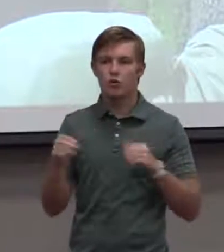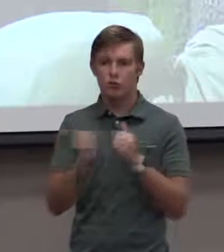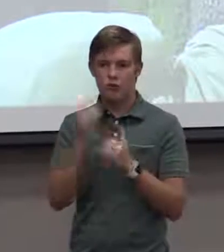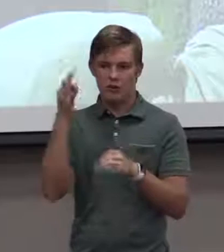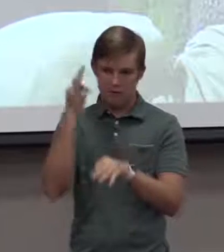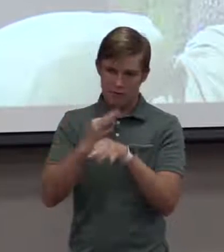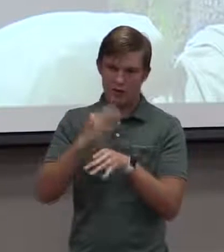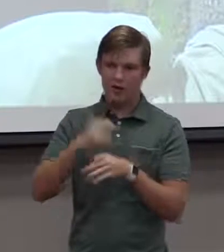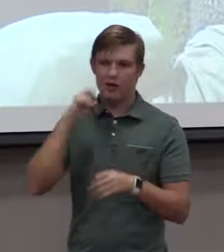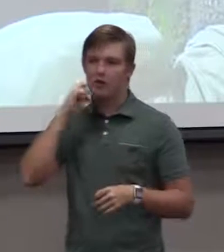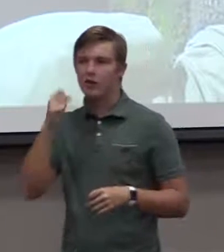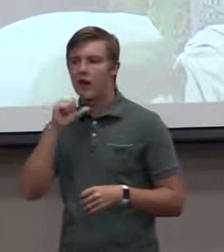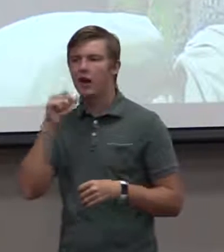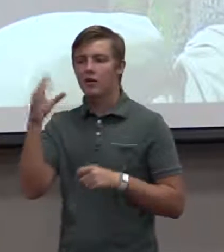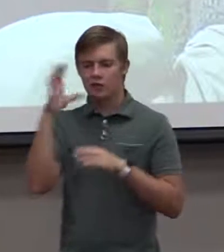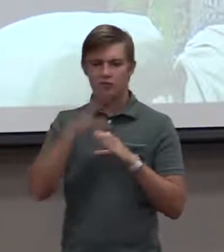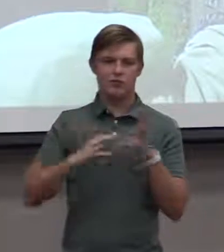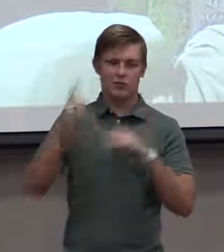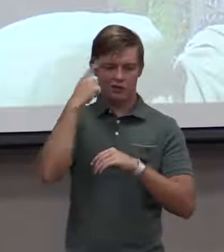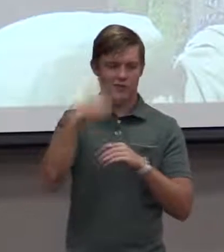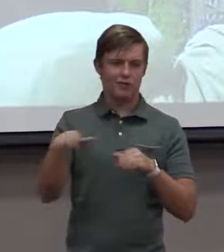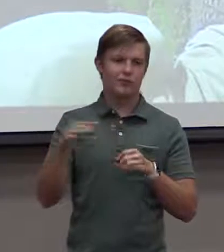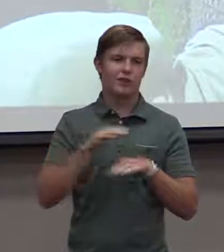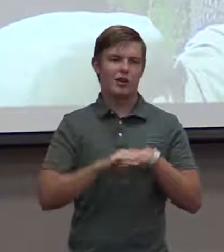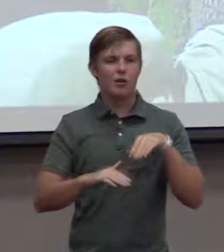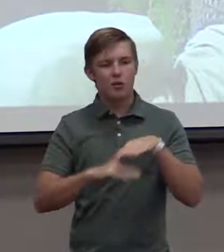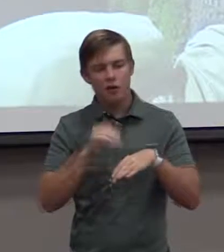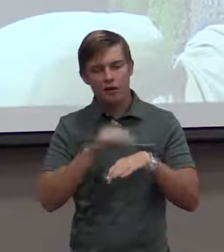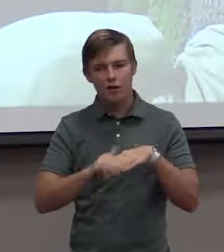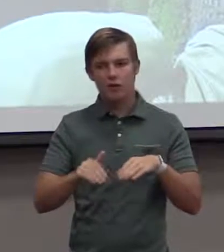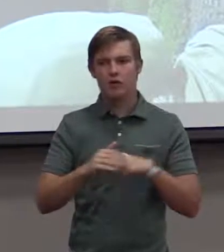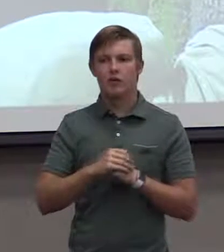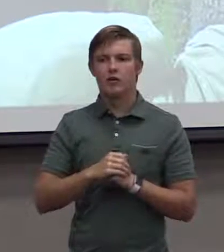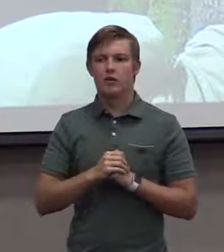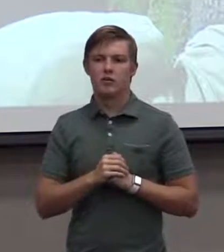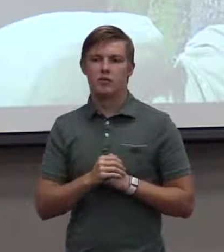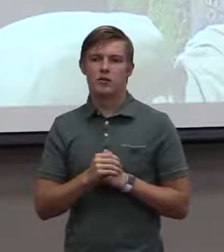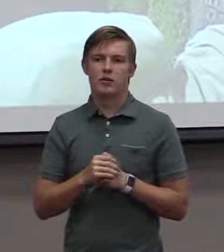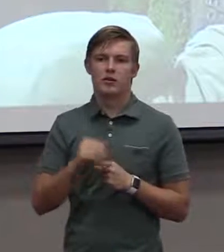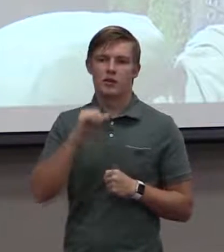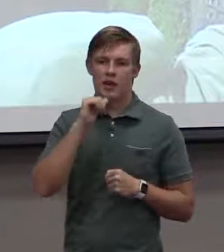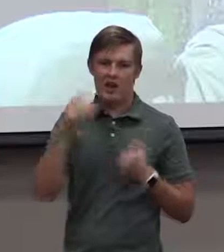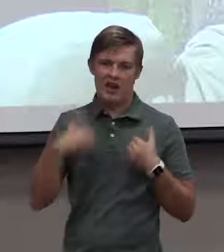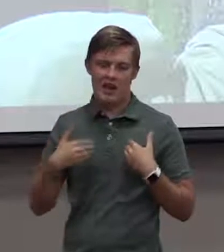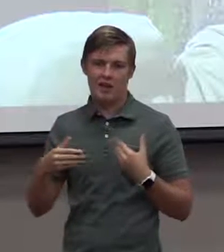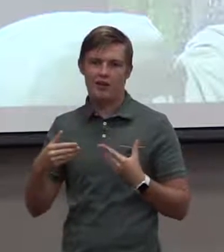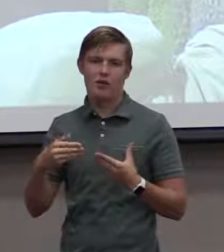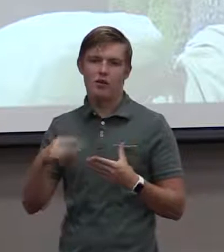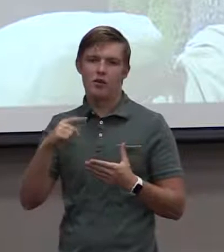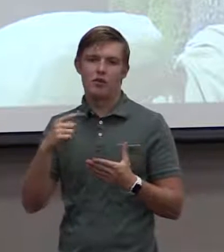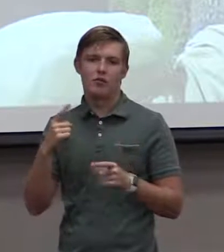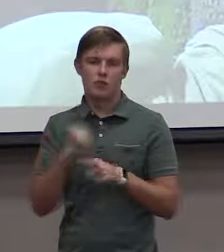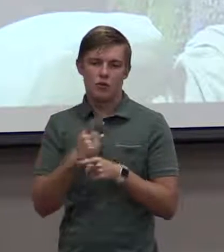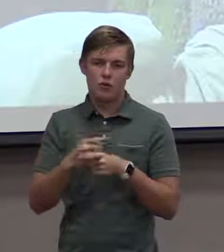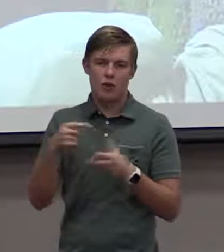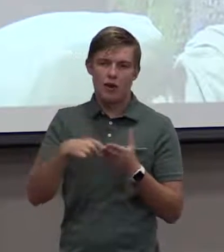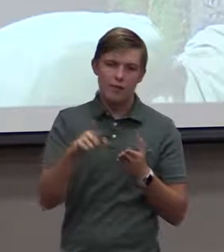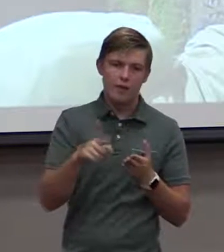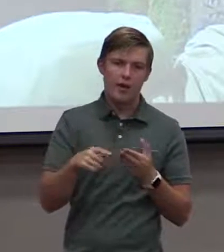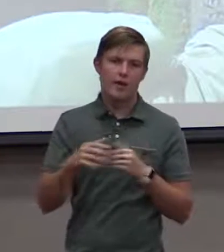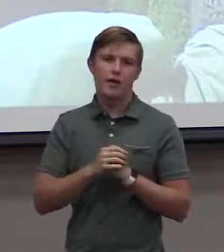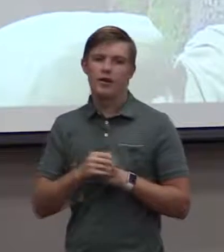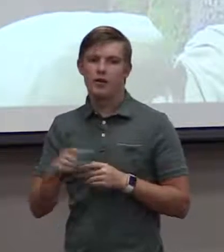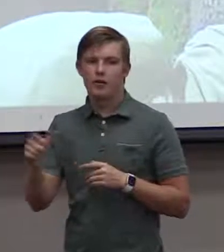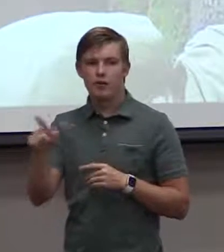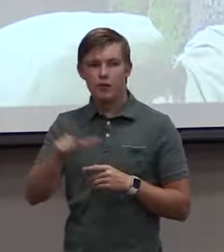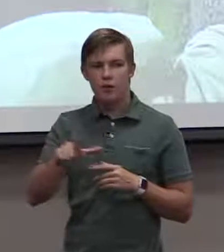not looking for something comfortable, not looking for something that just has the salary or the position or the